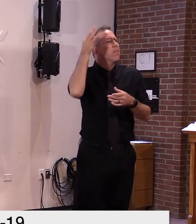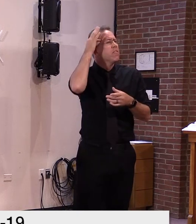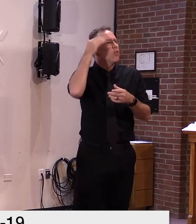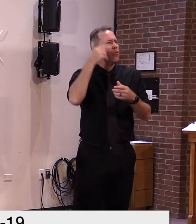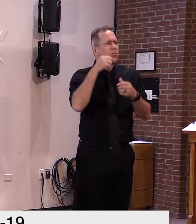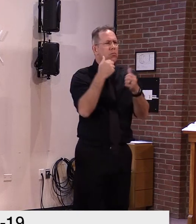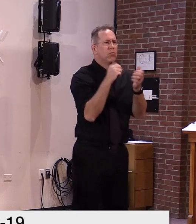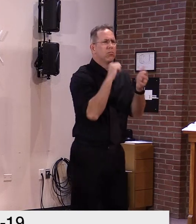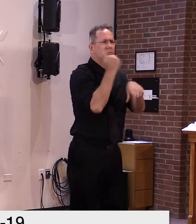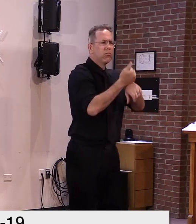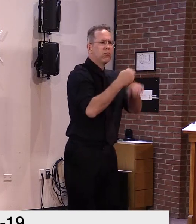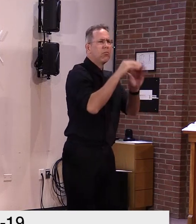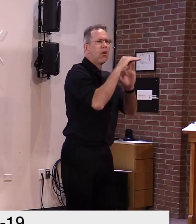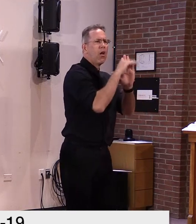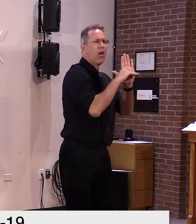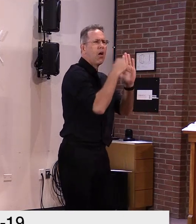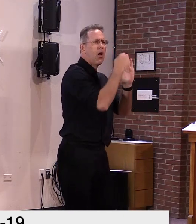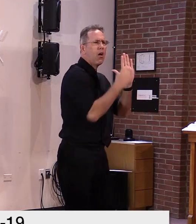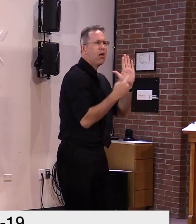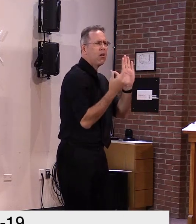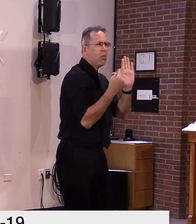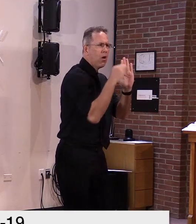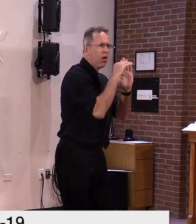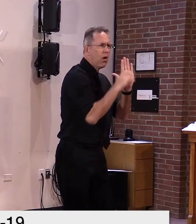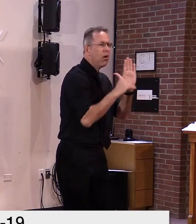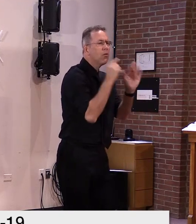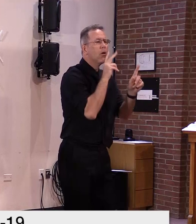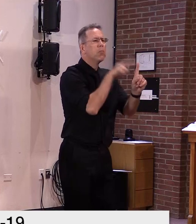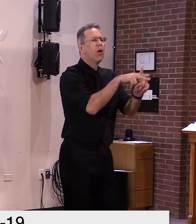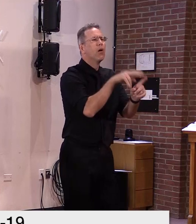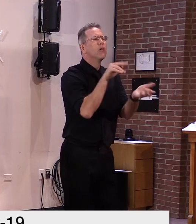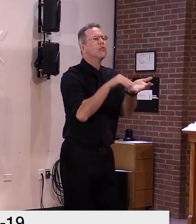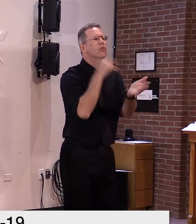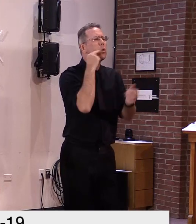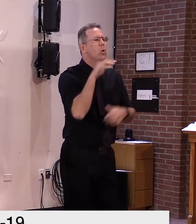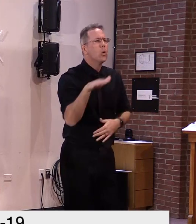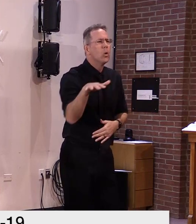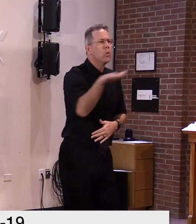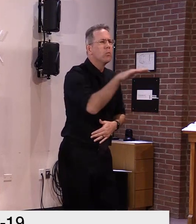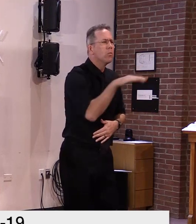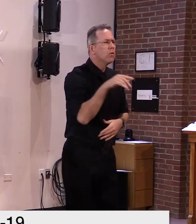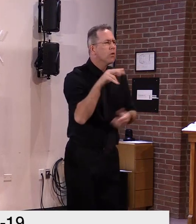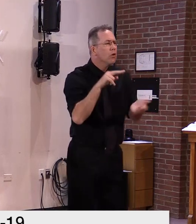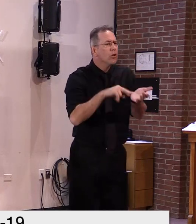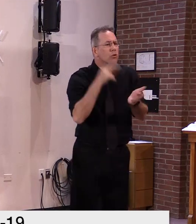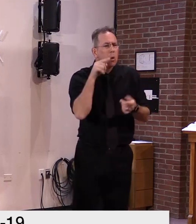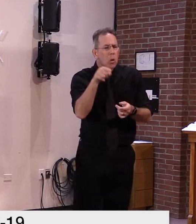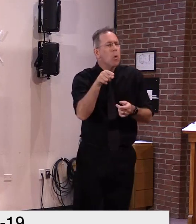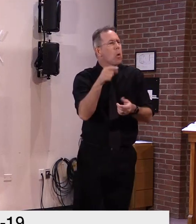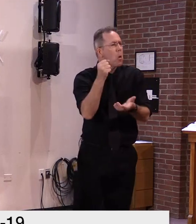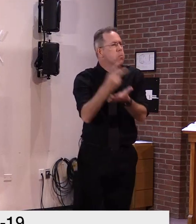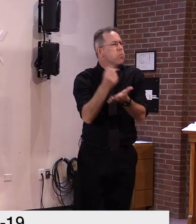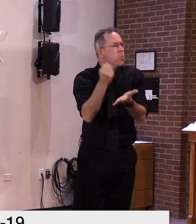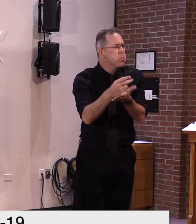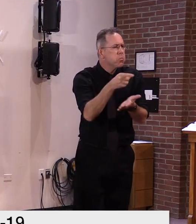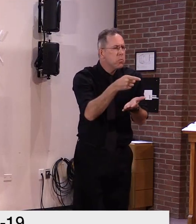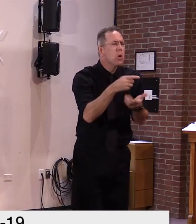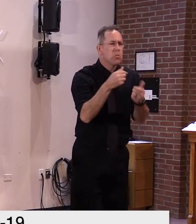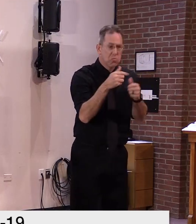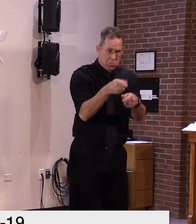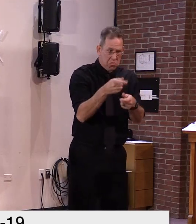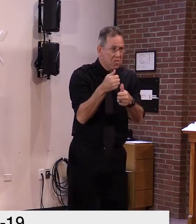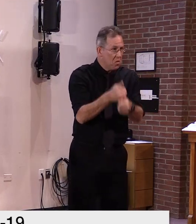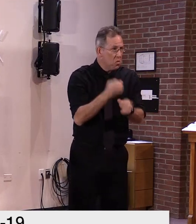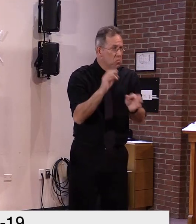our CMS certified nursing homes related to both testing requirements and indoor visitation. In